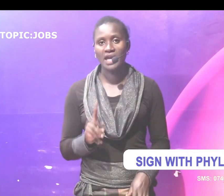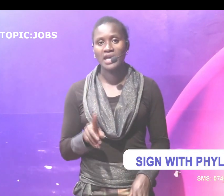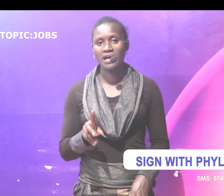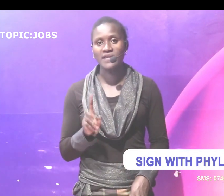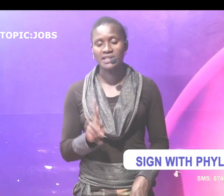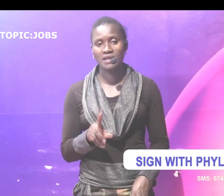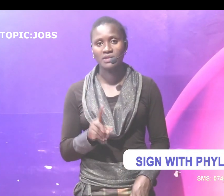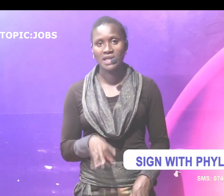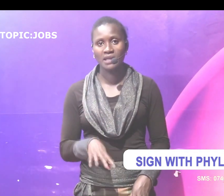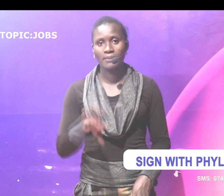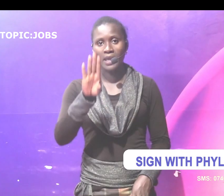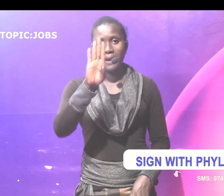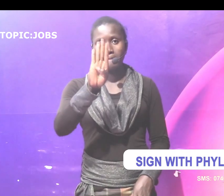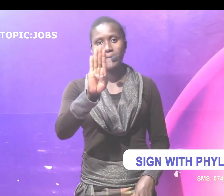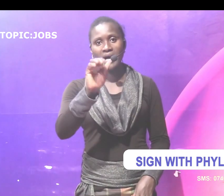the same sign. Bank,